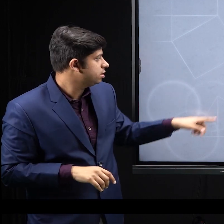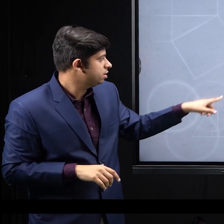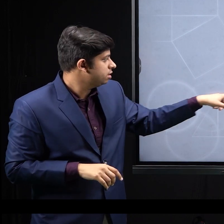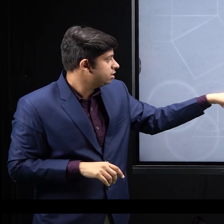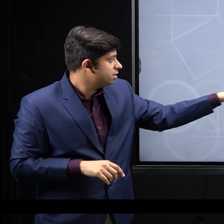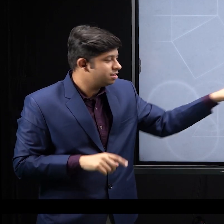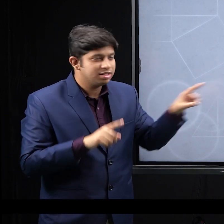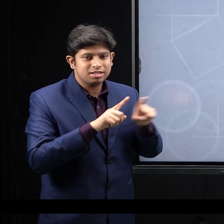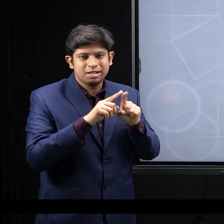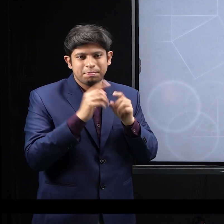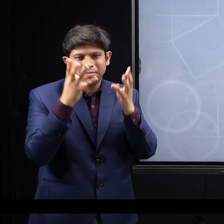graphs,